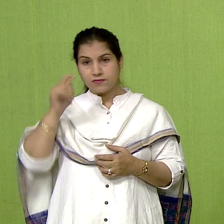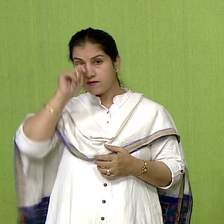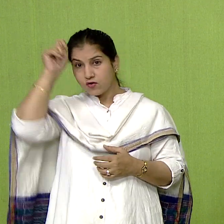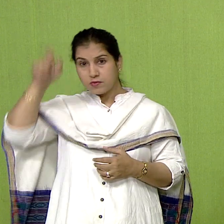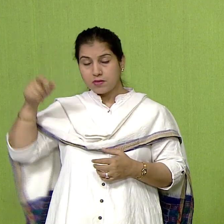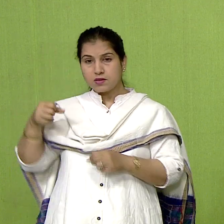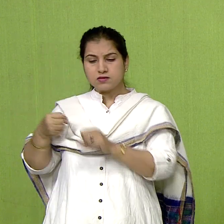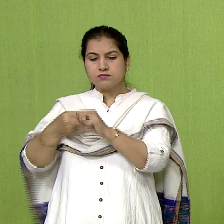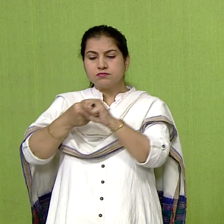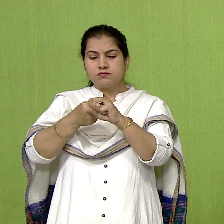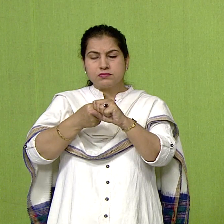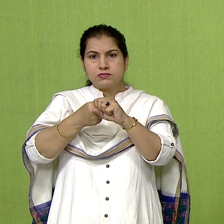party?